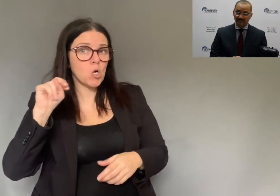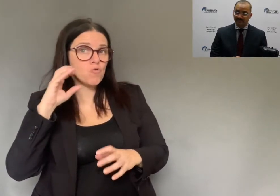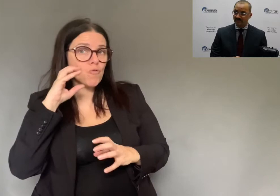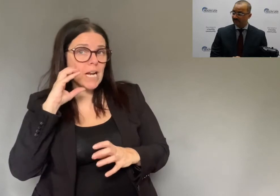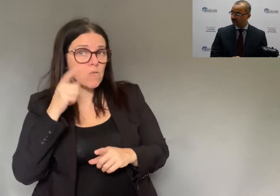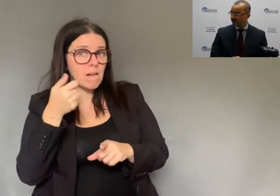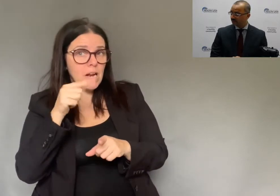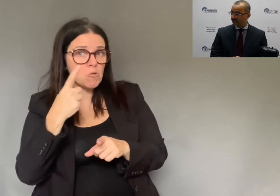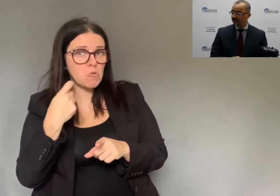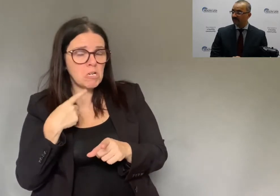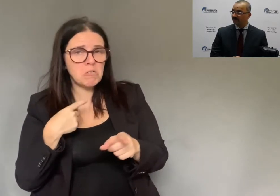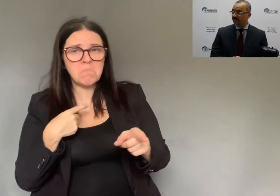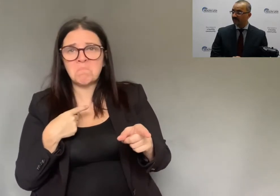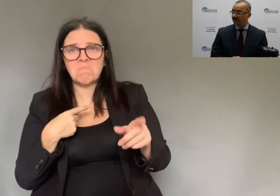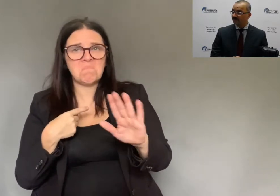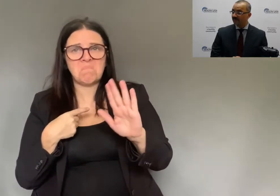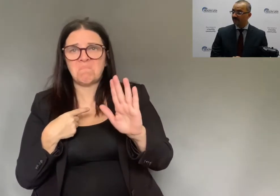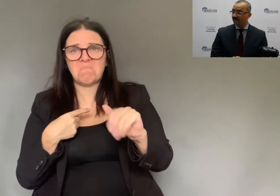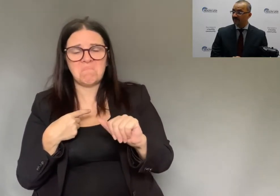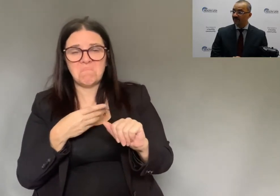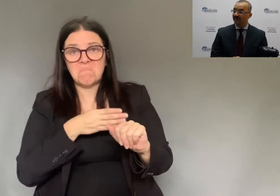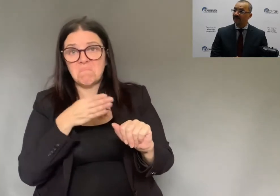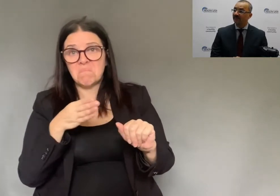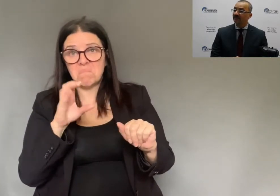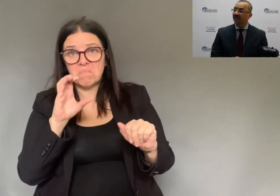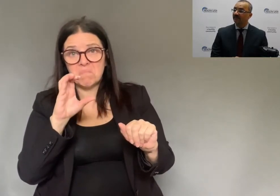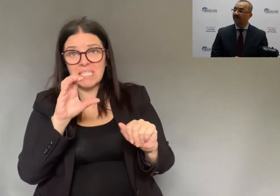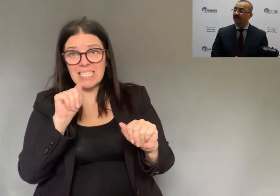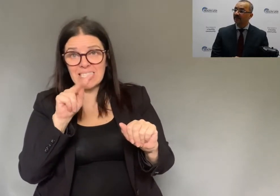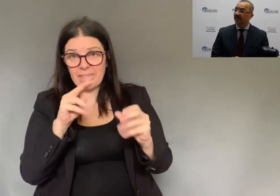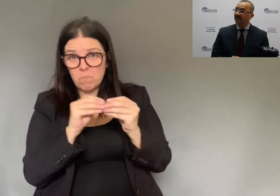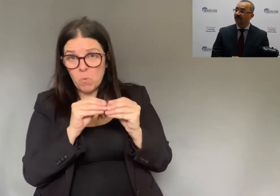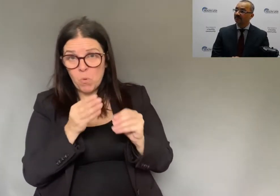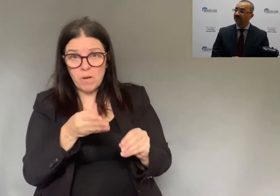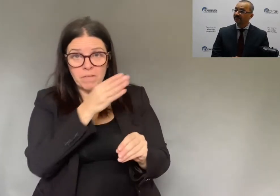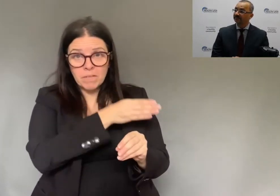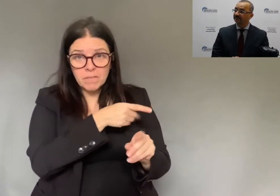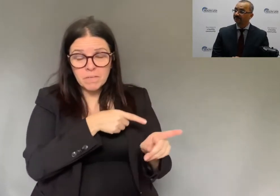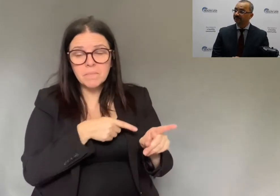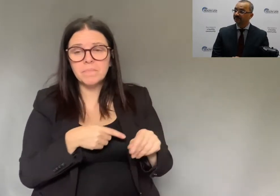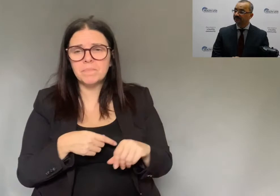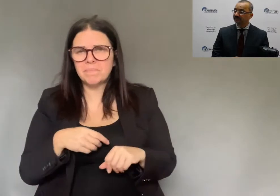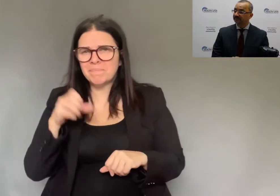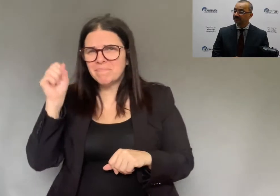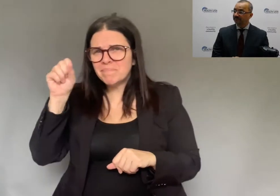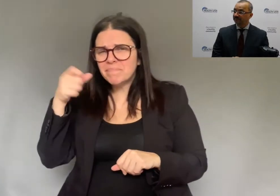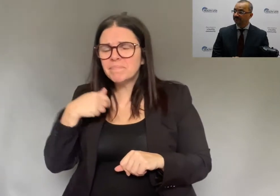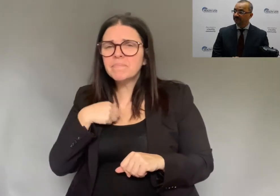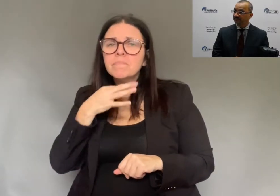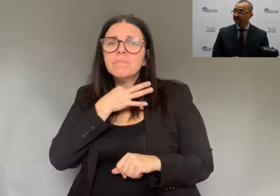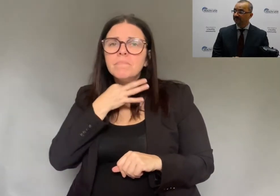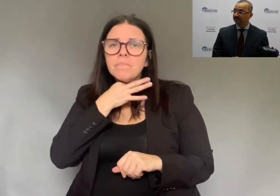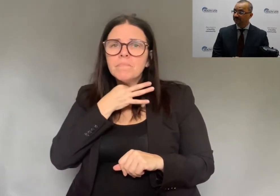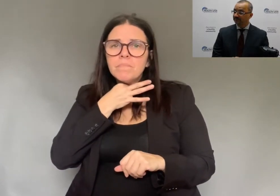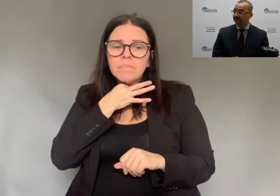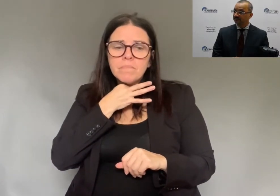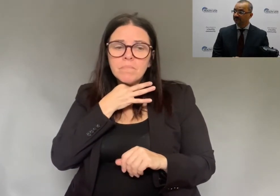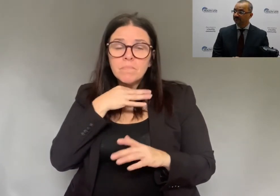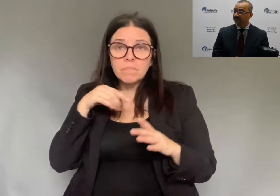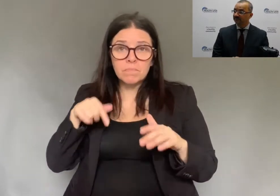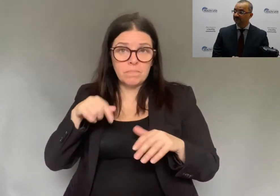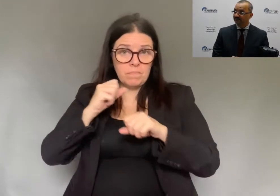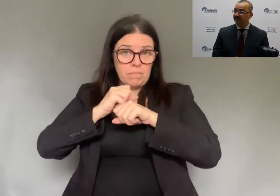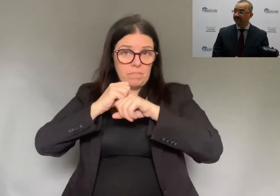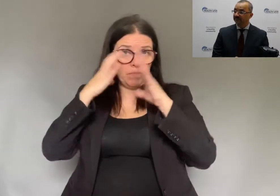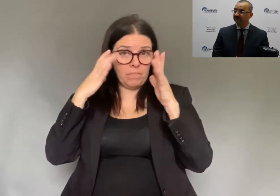No, I'm good, thanks. CTV? Yeah, I guess we anticipate this being the week the plateau with the